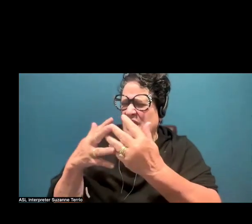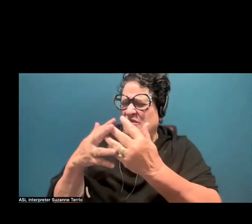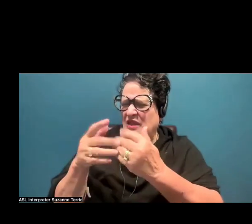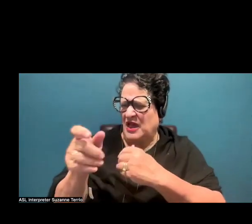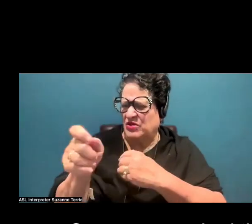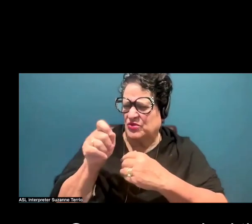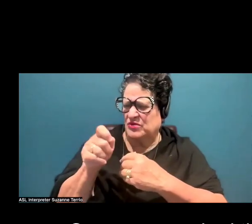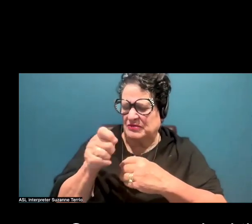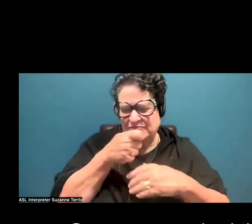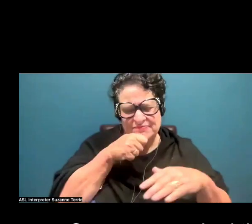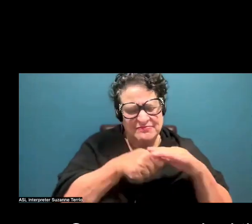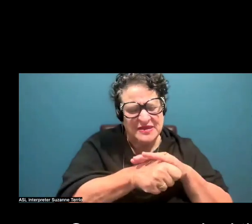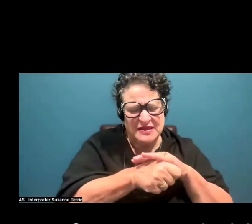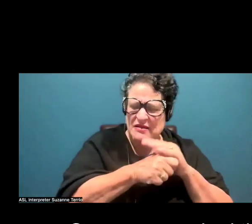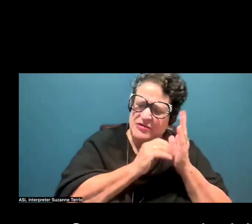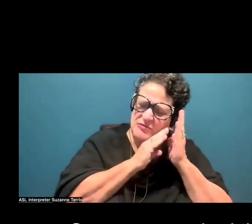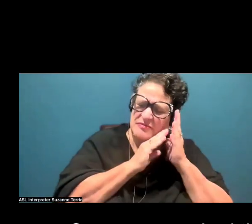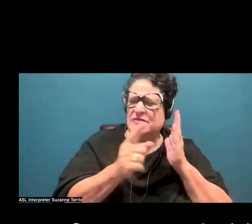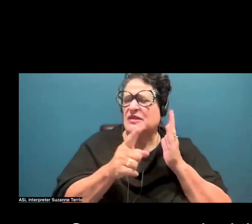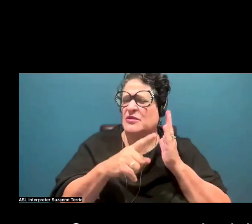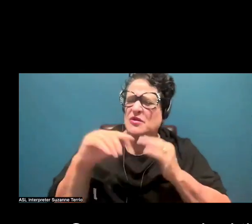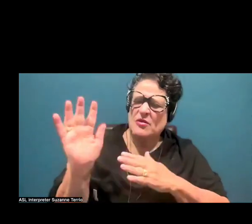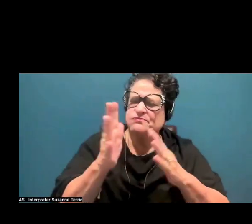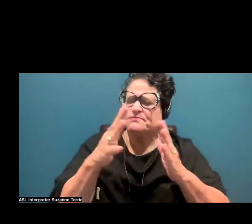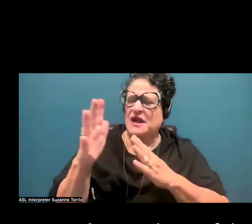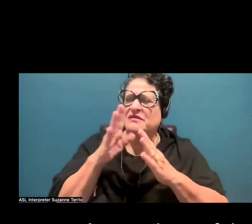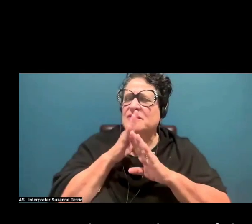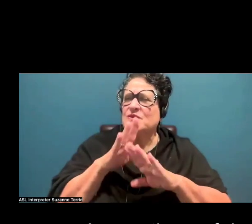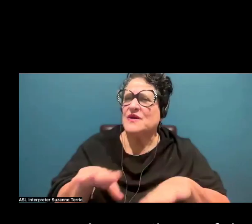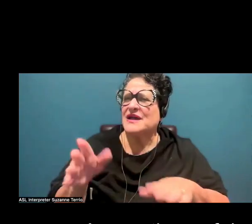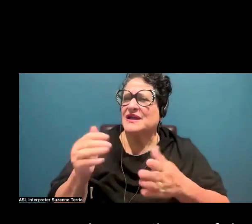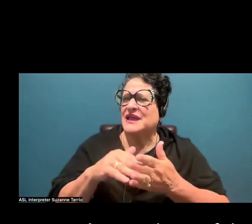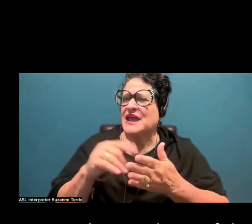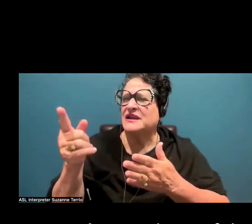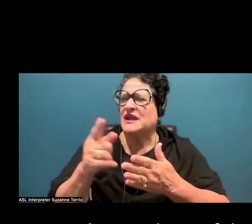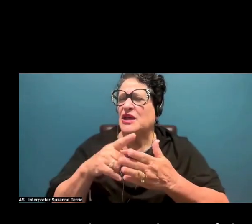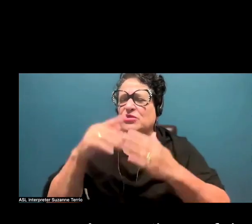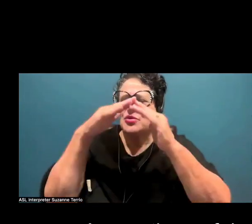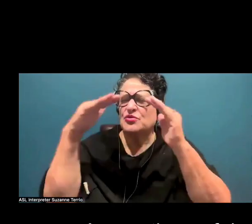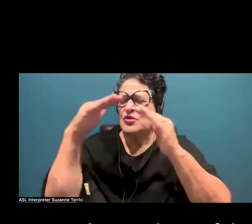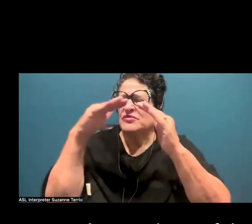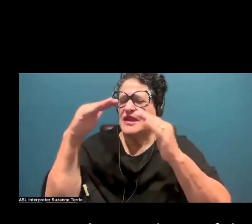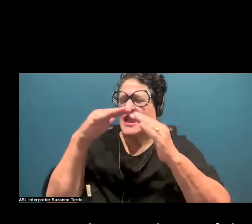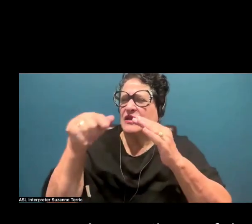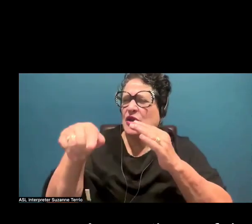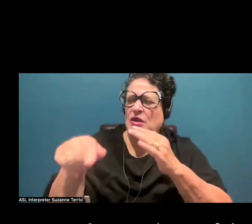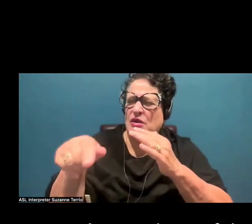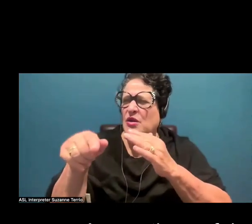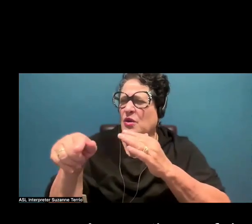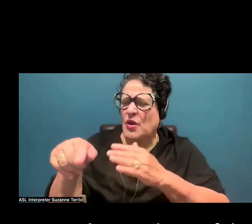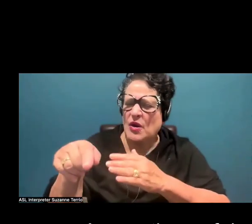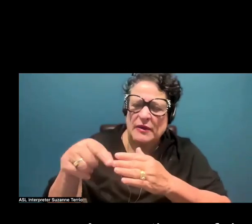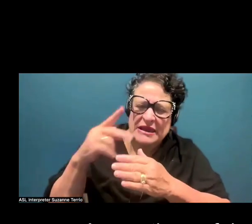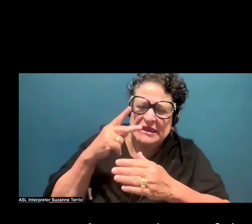bed. One more crash through the brush and then the stillness again. Across the roof deck, Byatt lowers her gun, rested on the